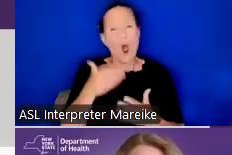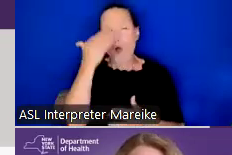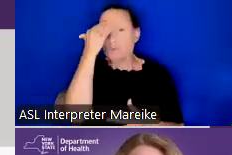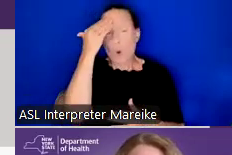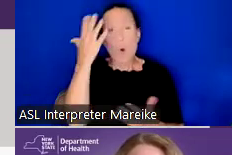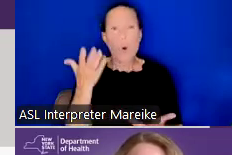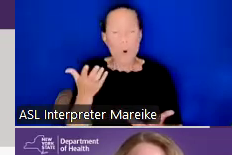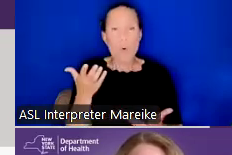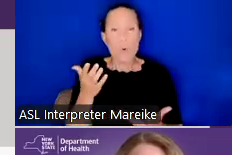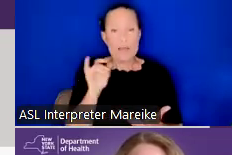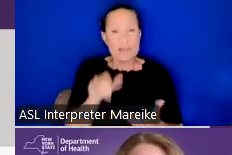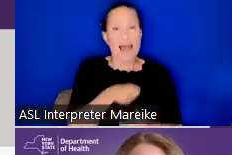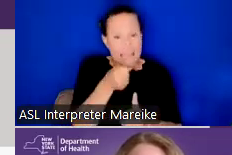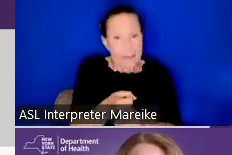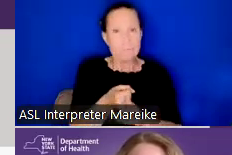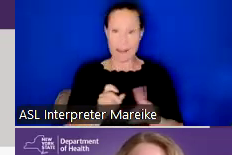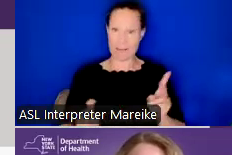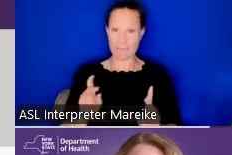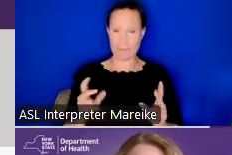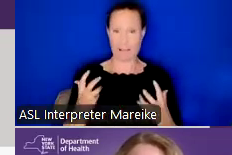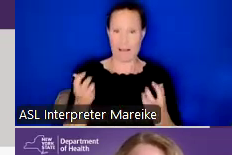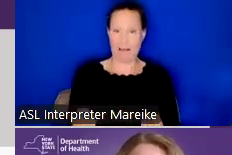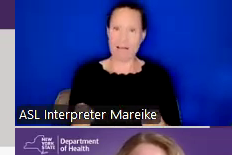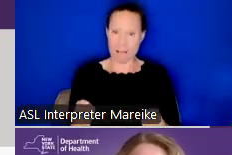someone's health and to